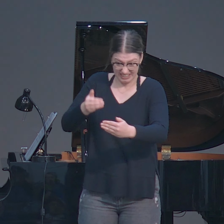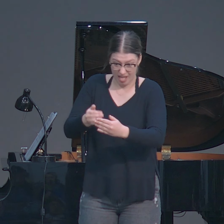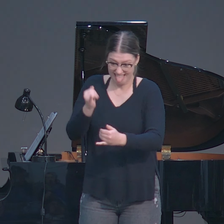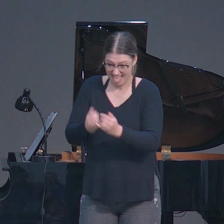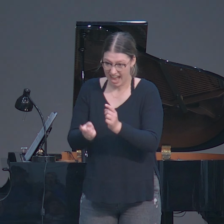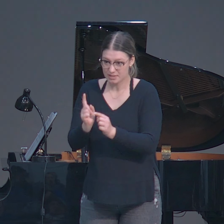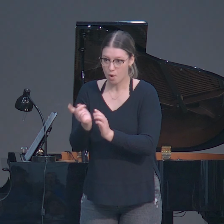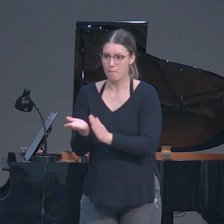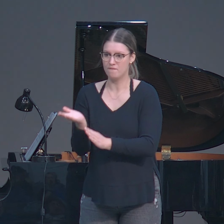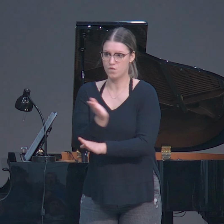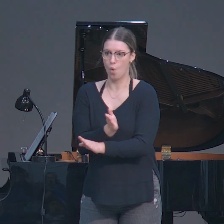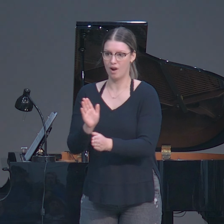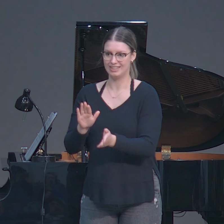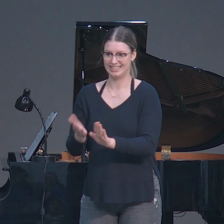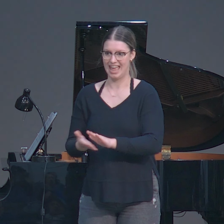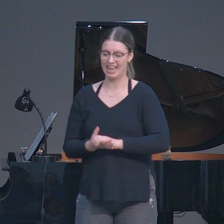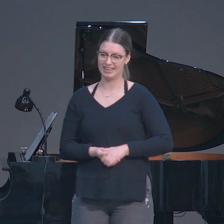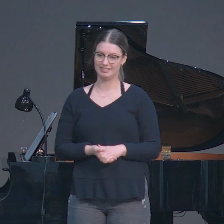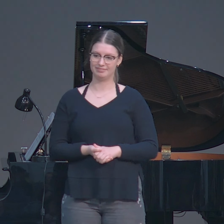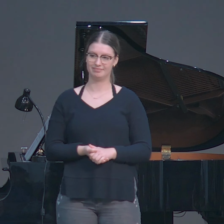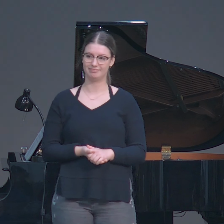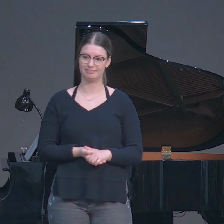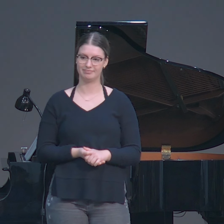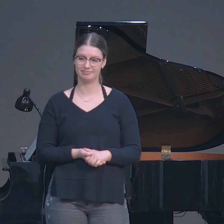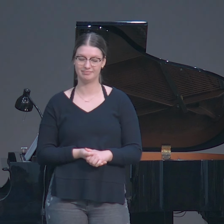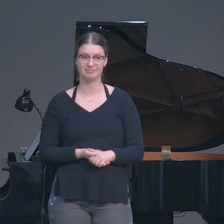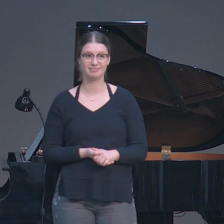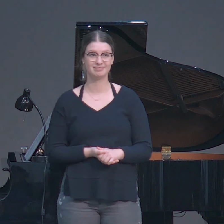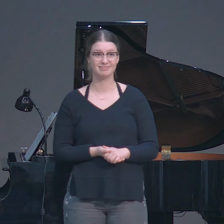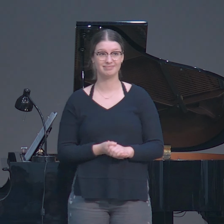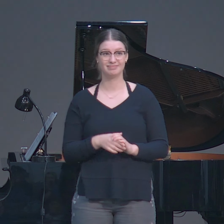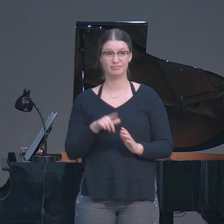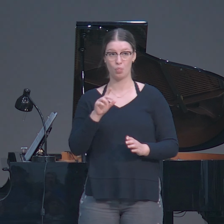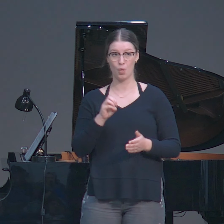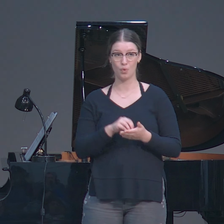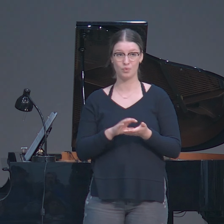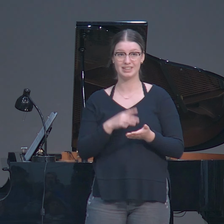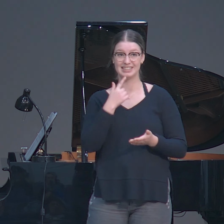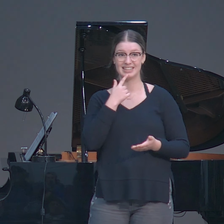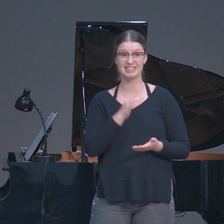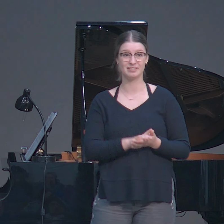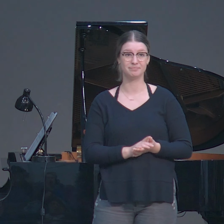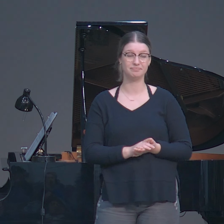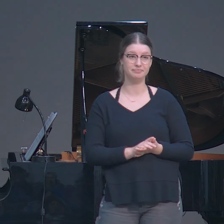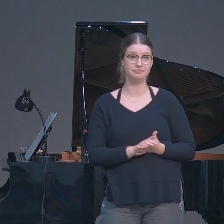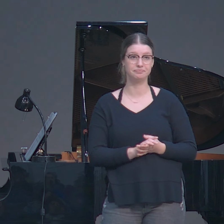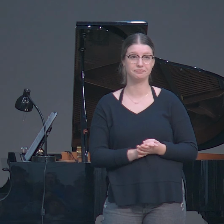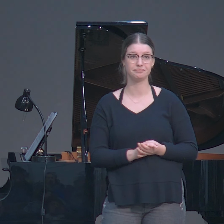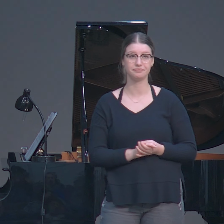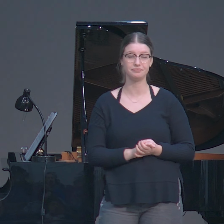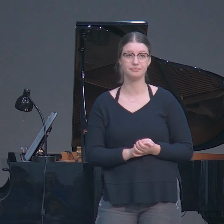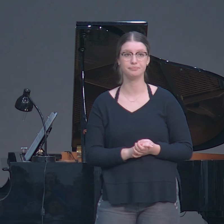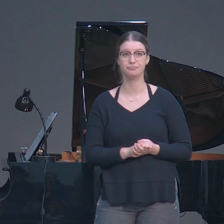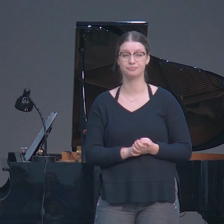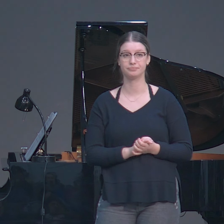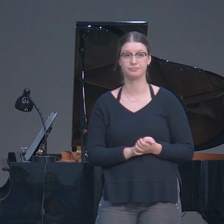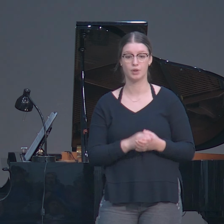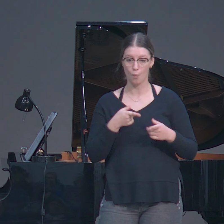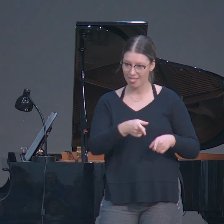moment, his last moments for them before his death. Luke records him saying these words to his disciples as